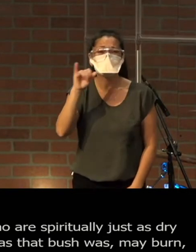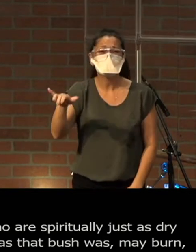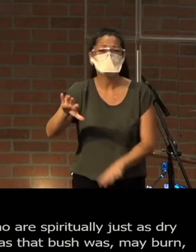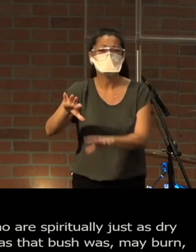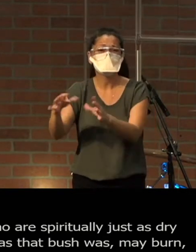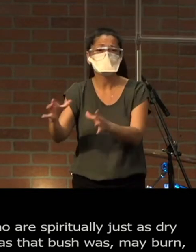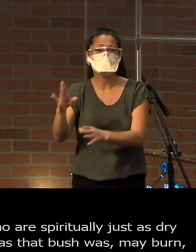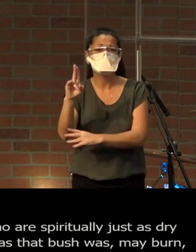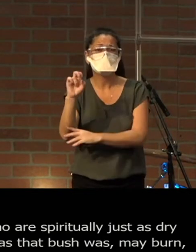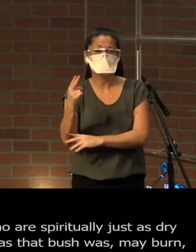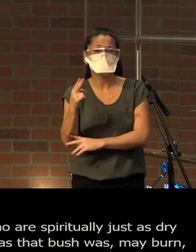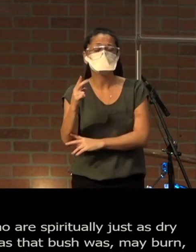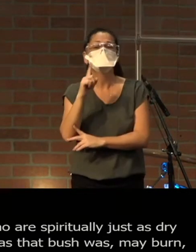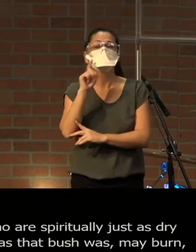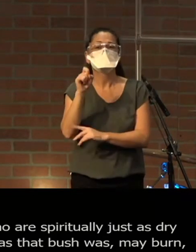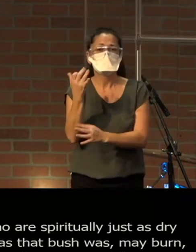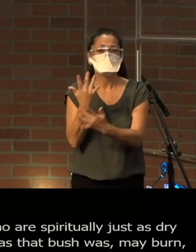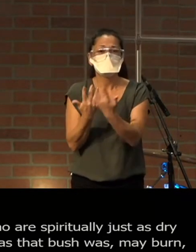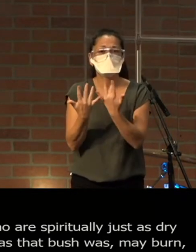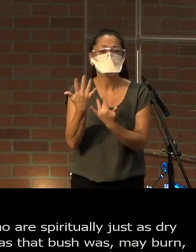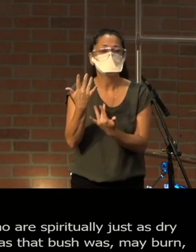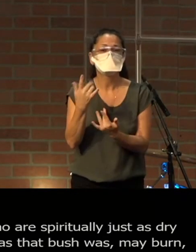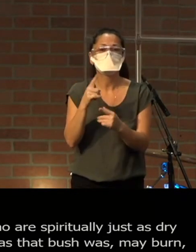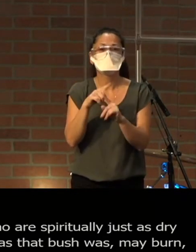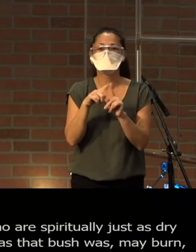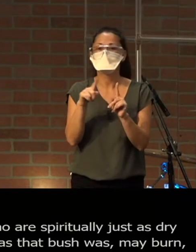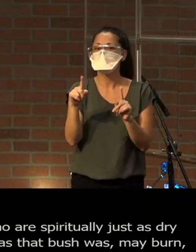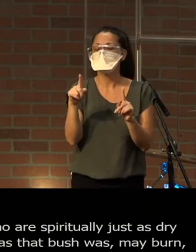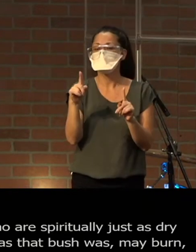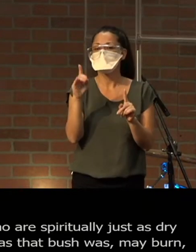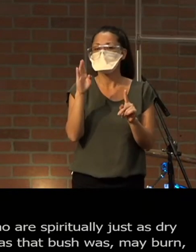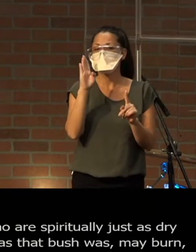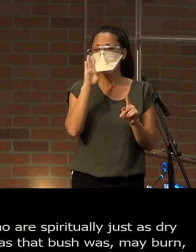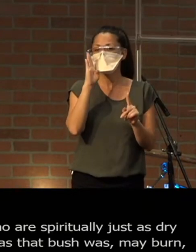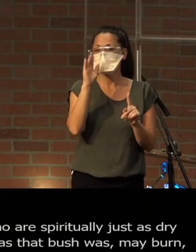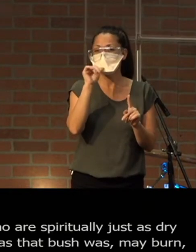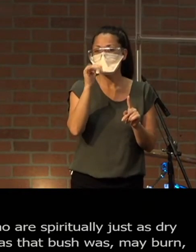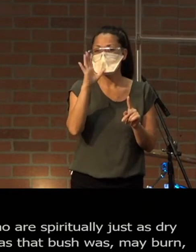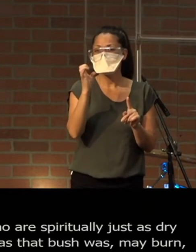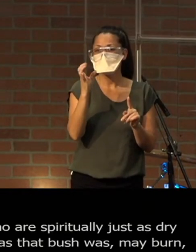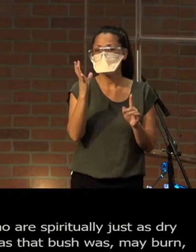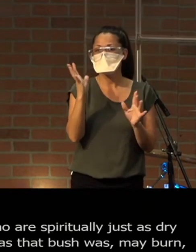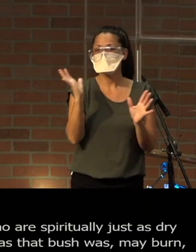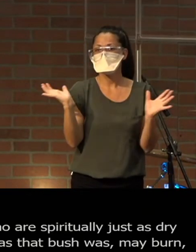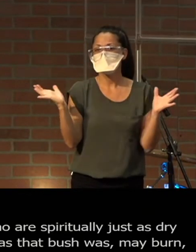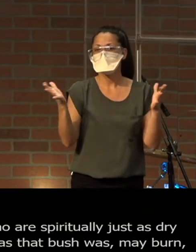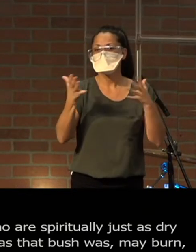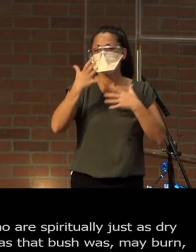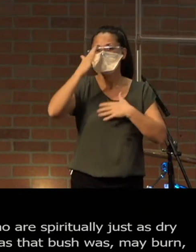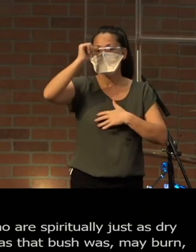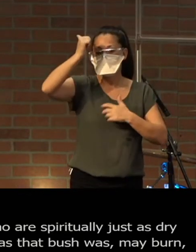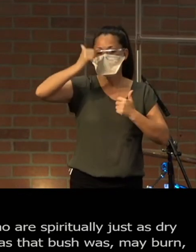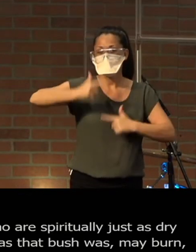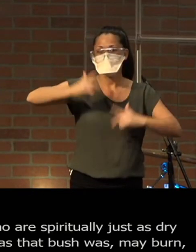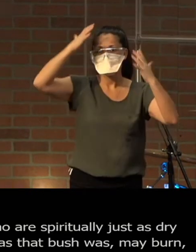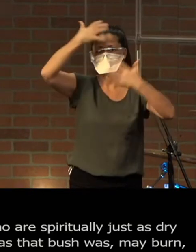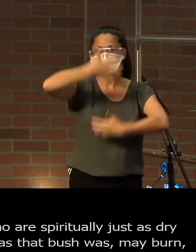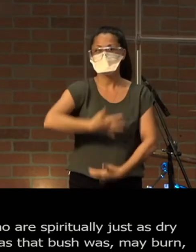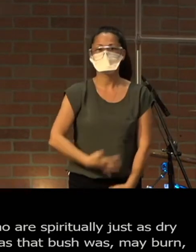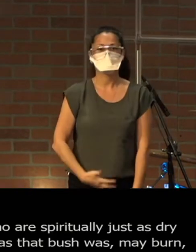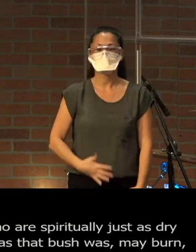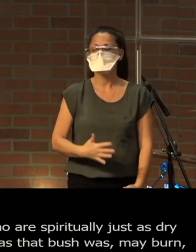was, may burn, and yet we shall not be consumed. Because God, who was in the